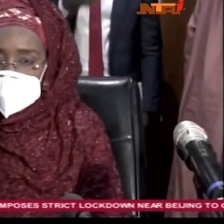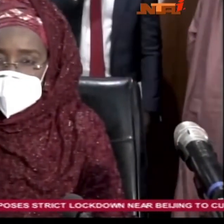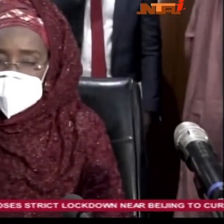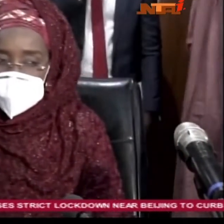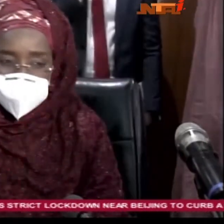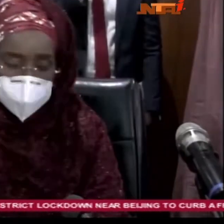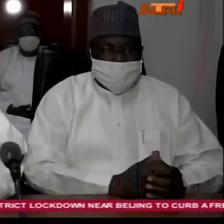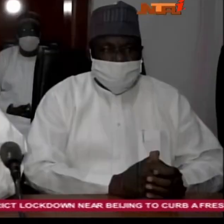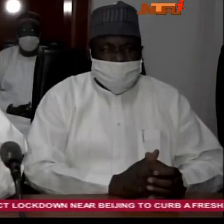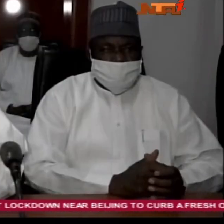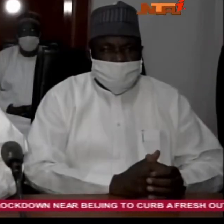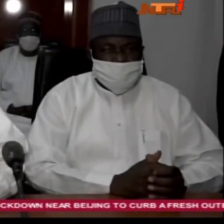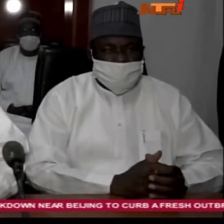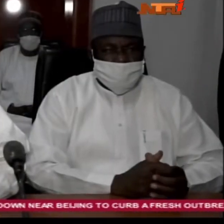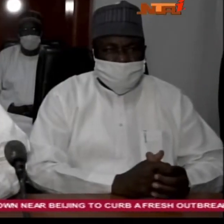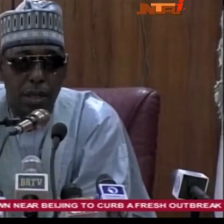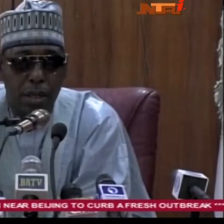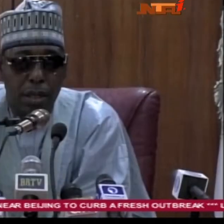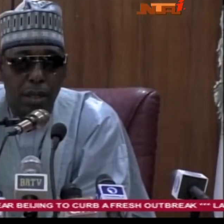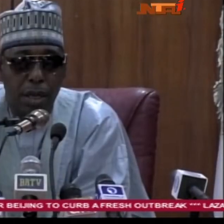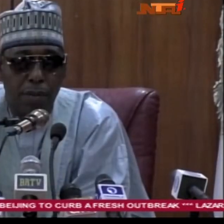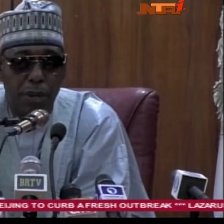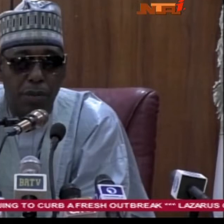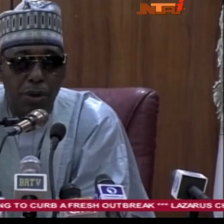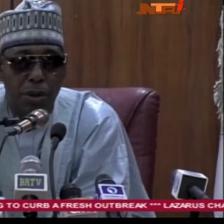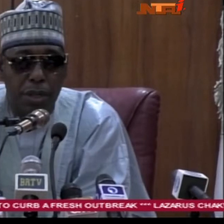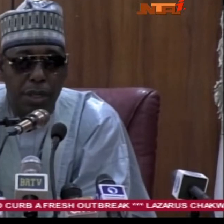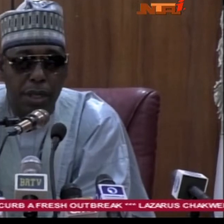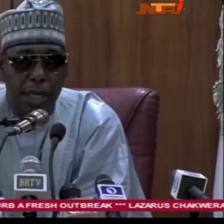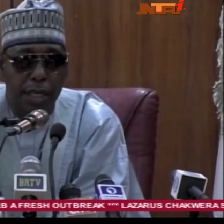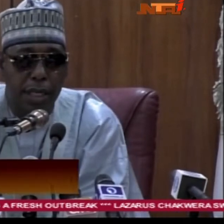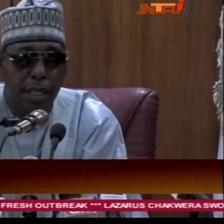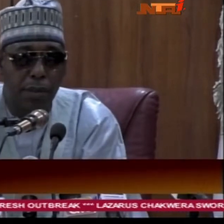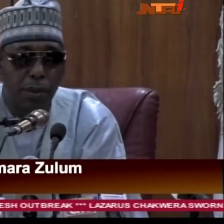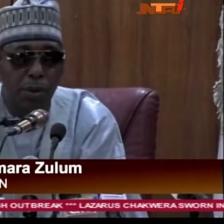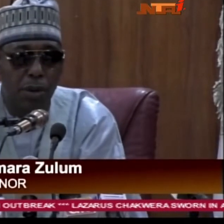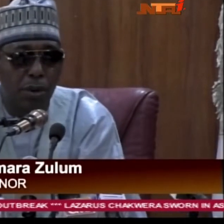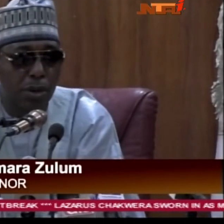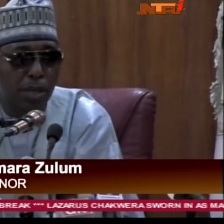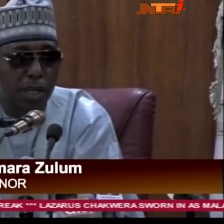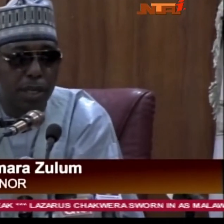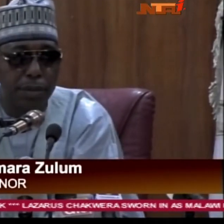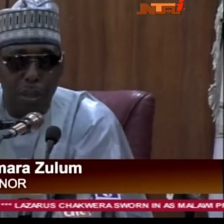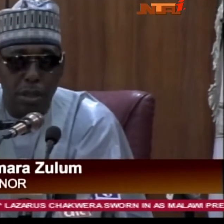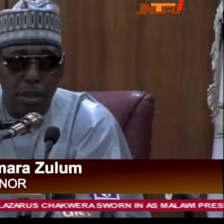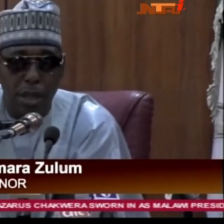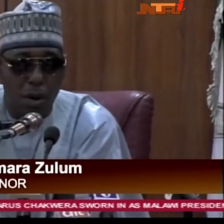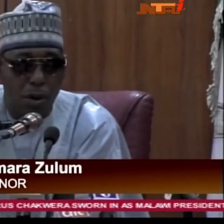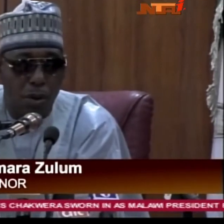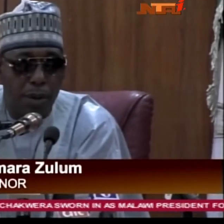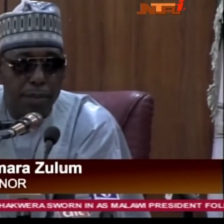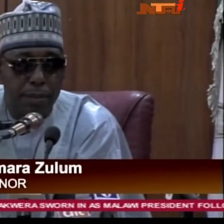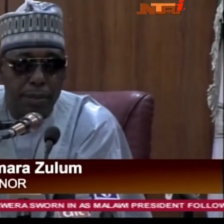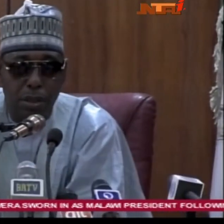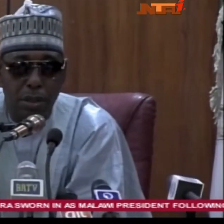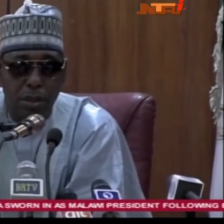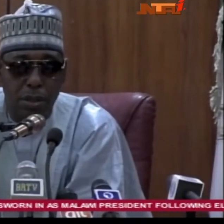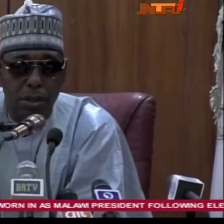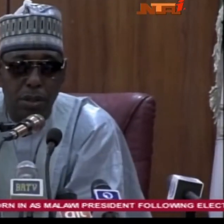support to the state towards ending the insurgency. Government of Borno State and indeed the people of Borno State are